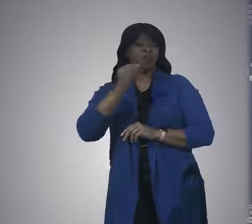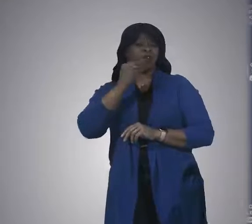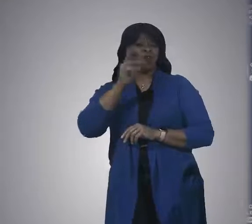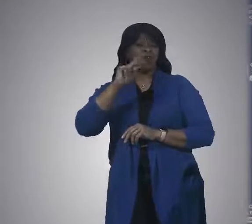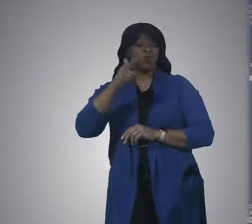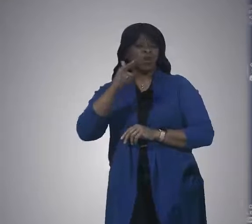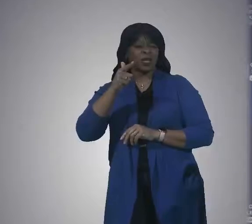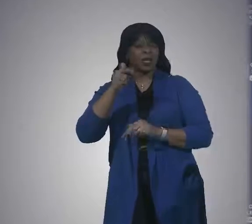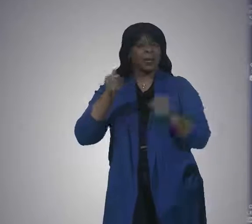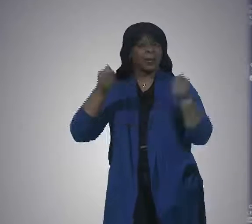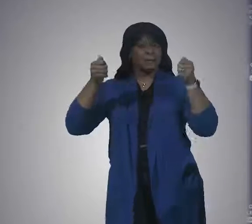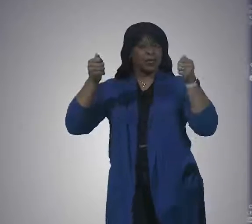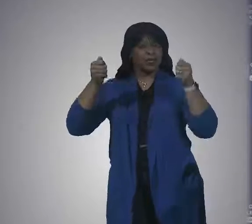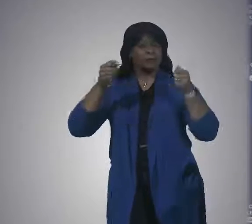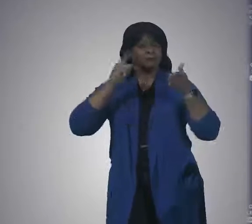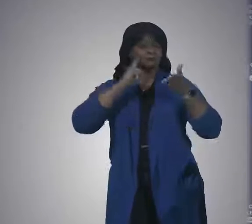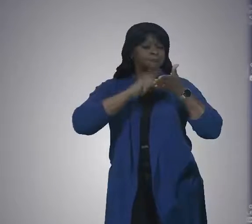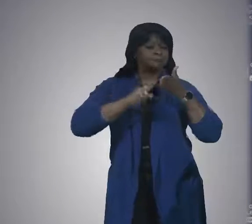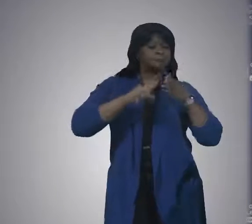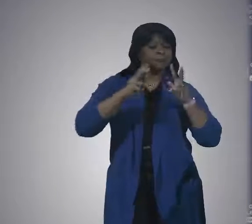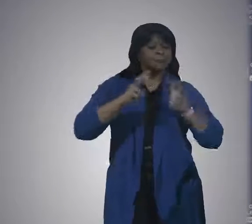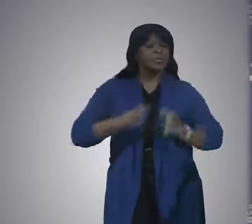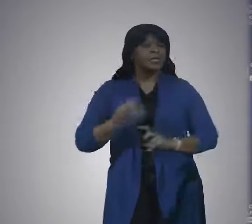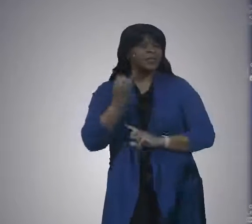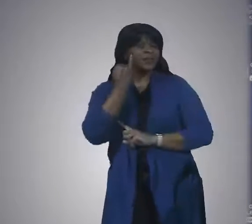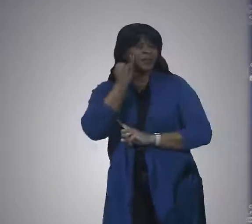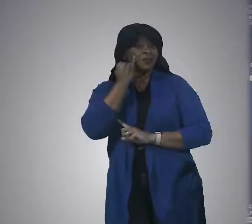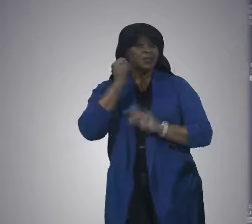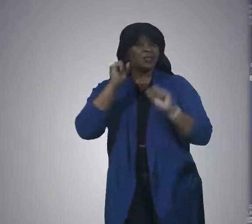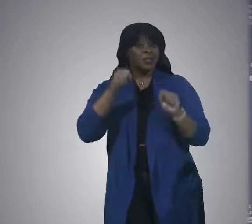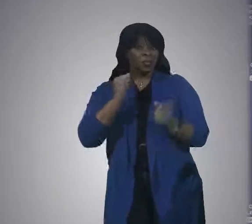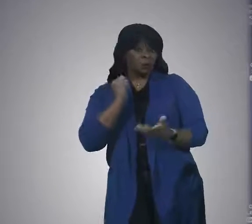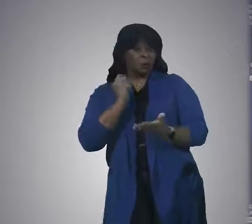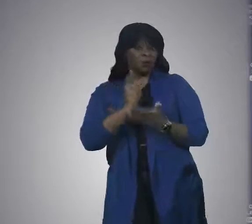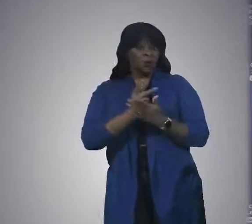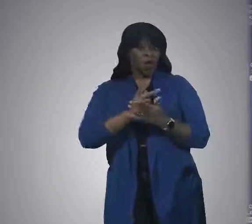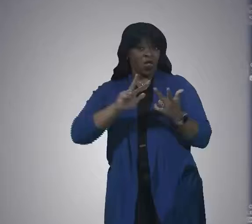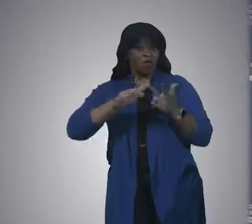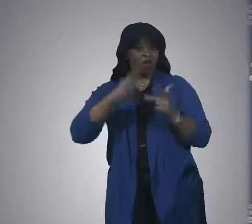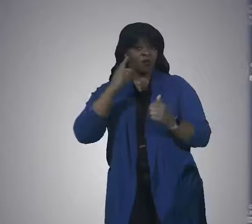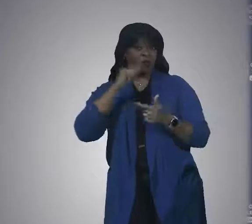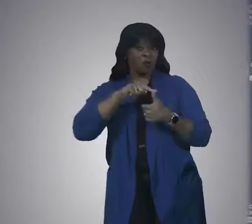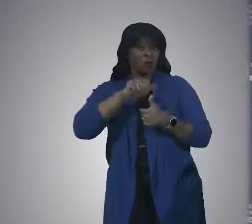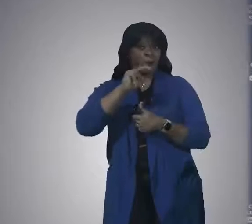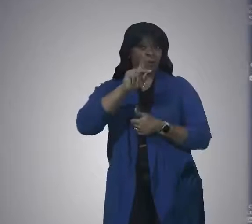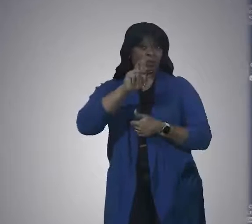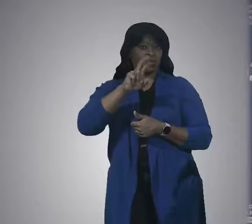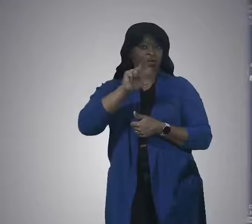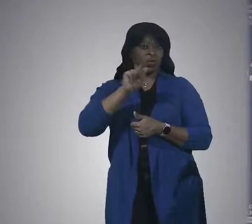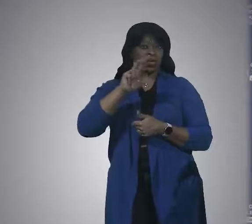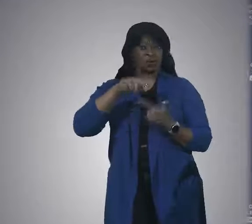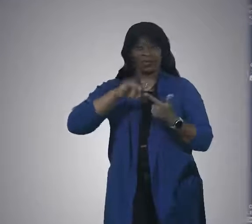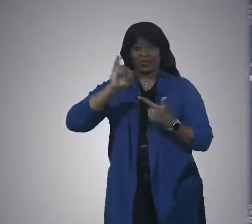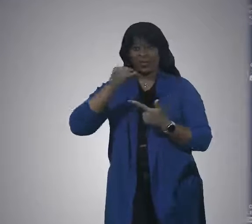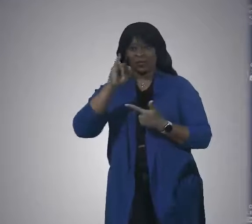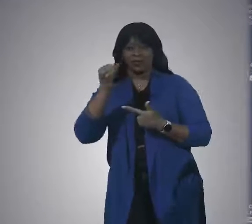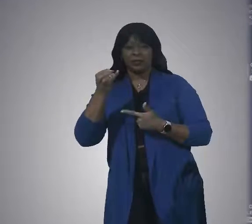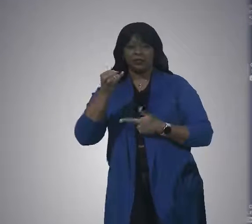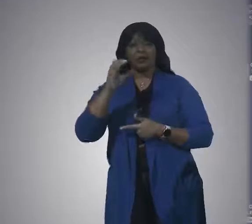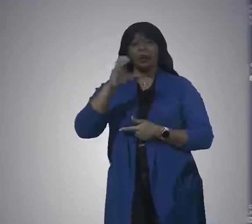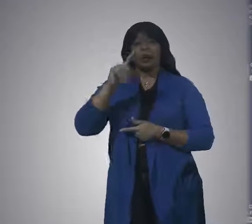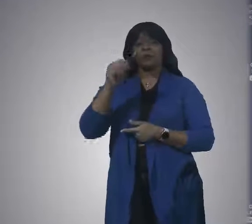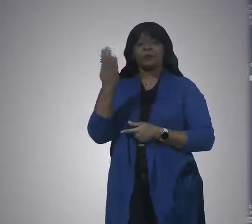actually examining whether or if they should approve boosters for both Moderna. So on October